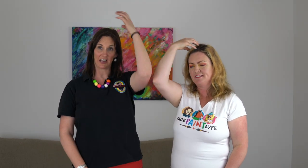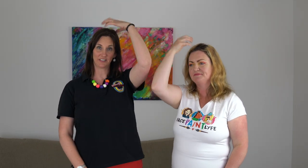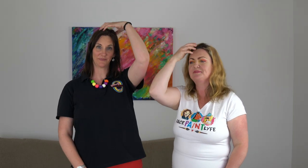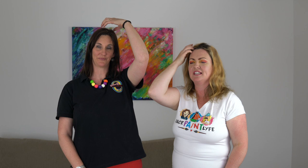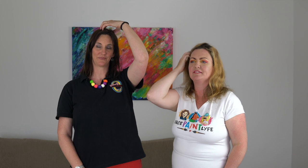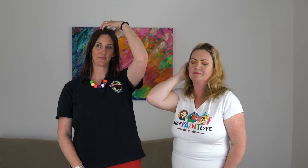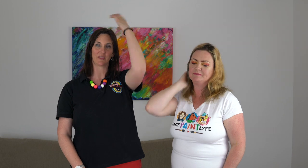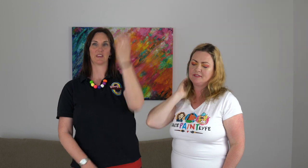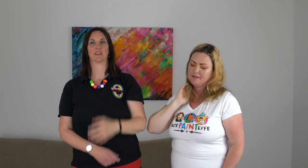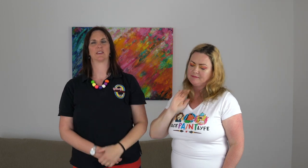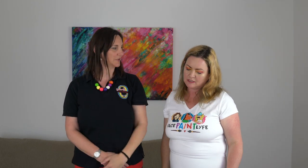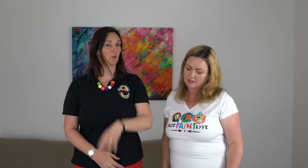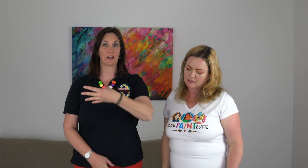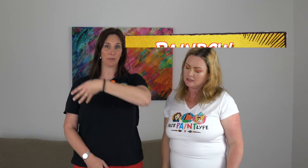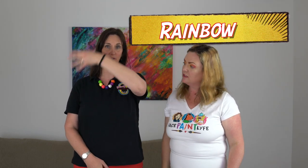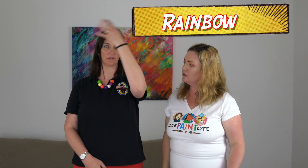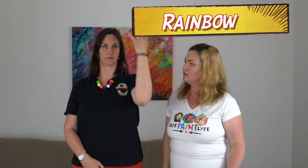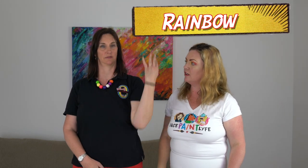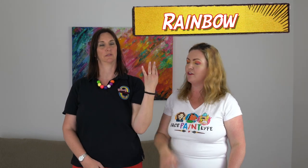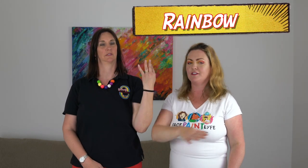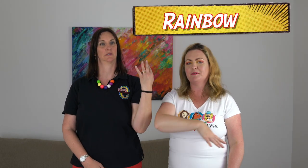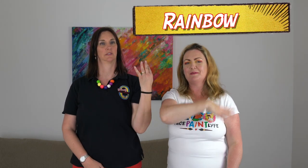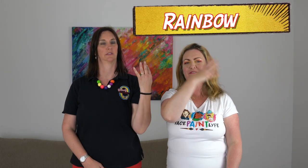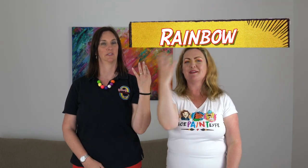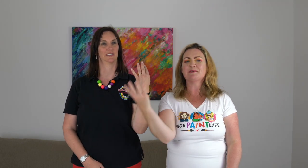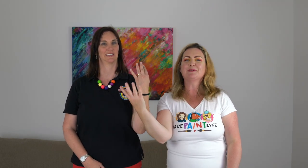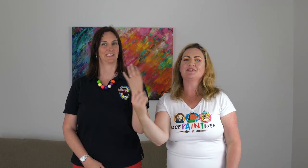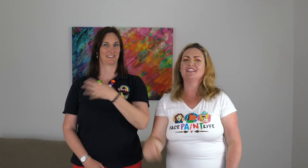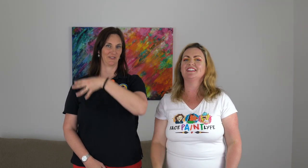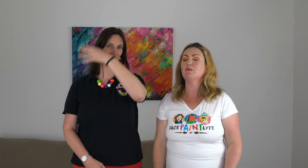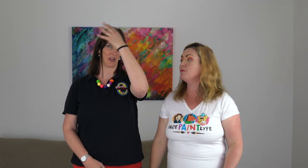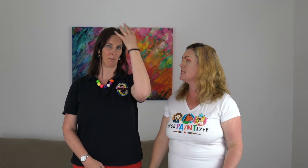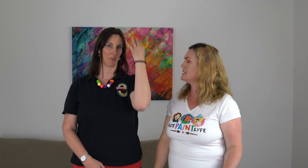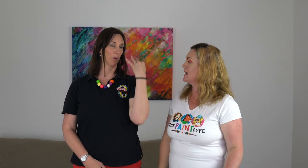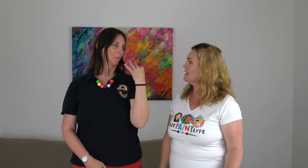crown? Yeah. Oh, rainbow? Oh, you want to be a rainbow? Yeah. Oh, what stars?